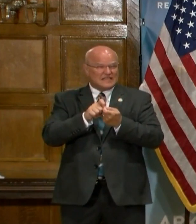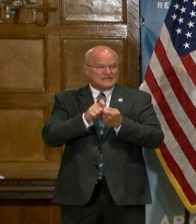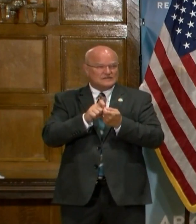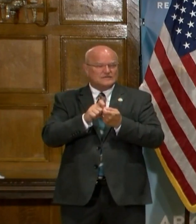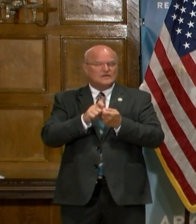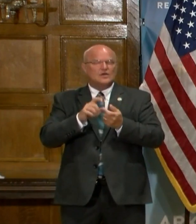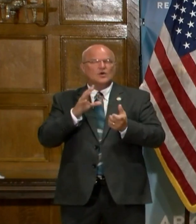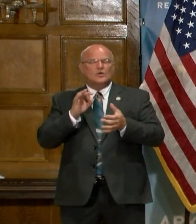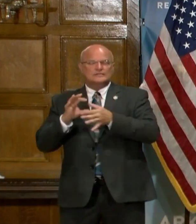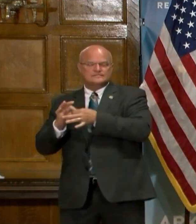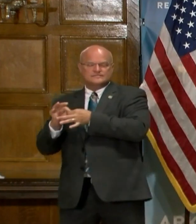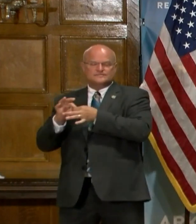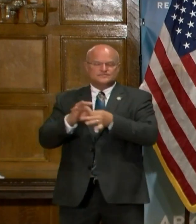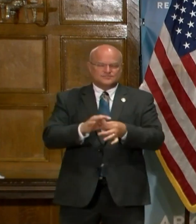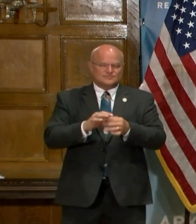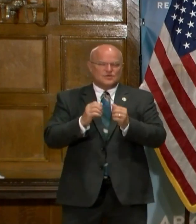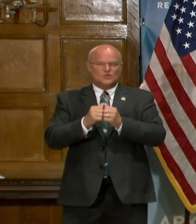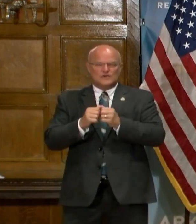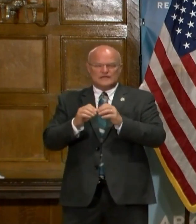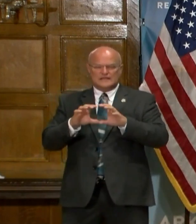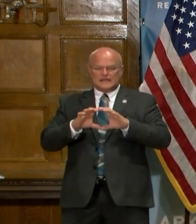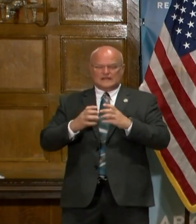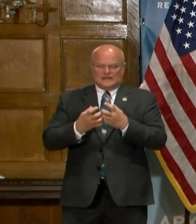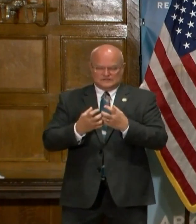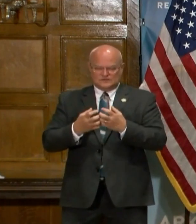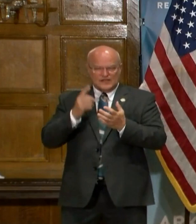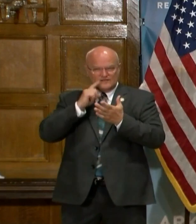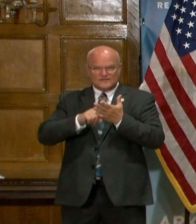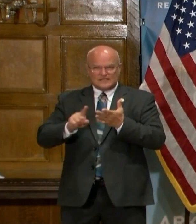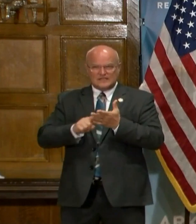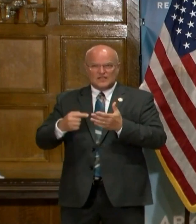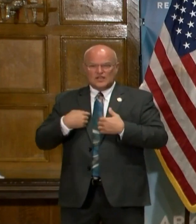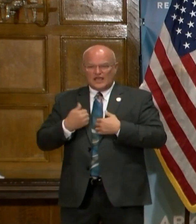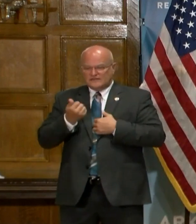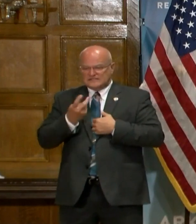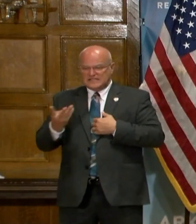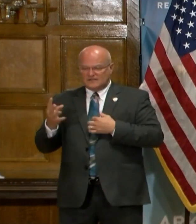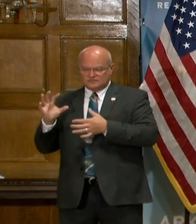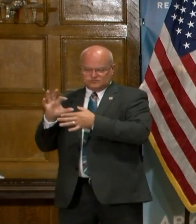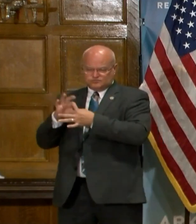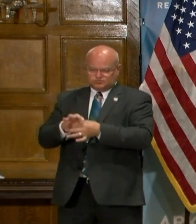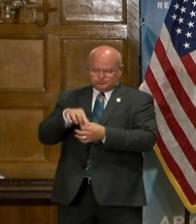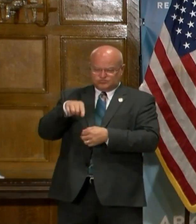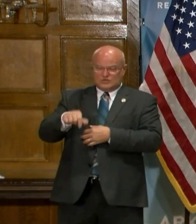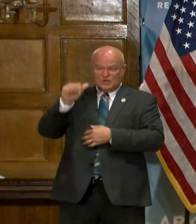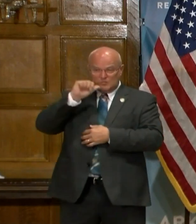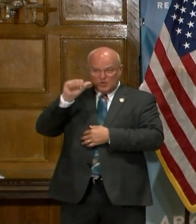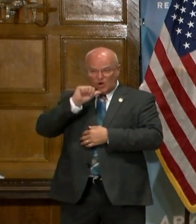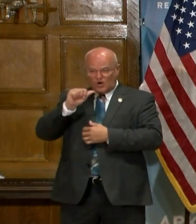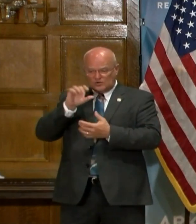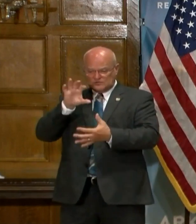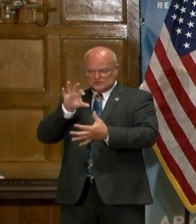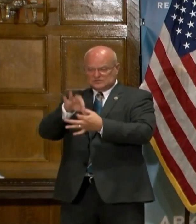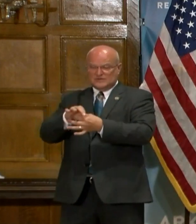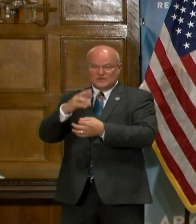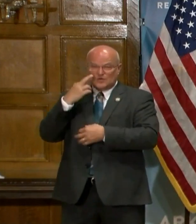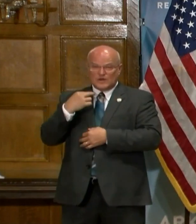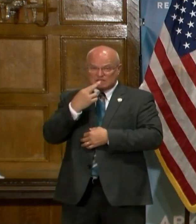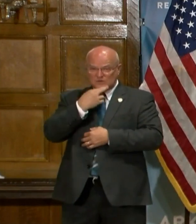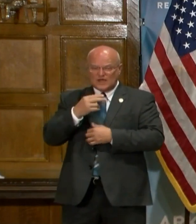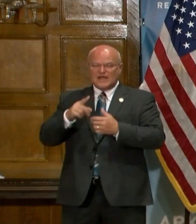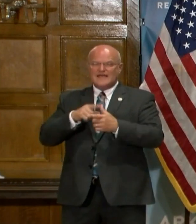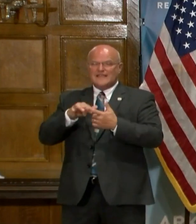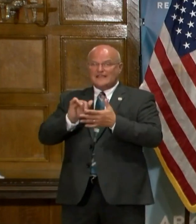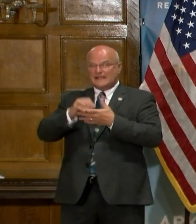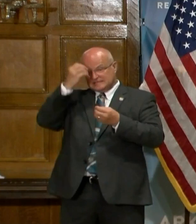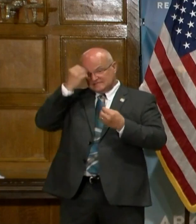we complement that with cluster investigations. When we've got a cluster related to a specific bar or a specific restaurant, then